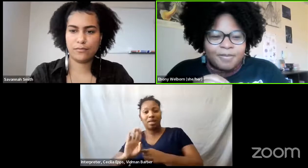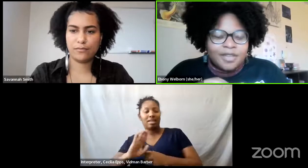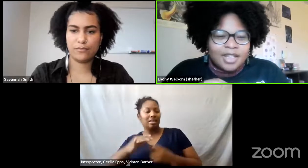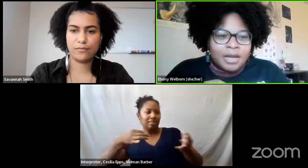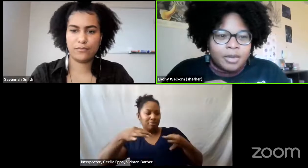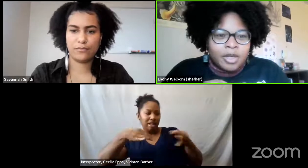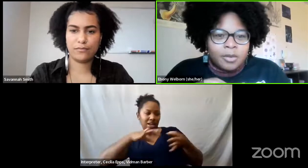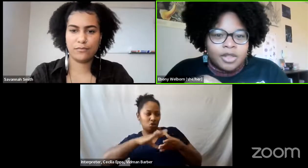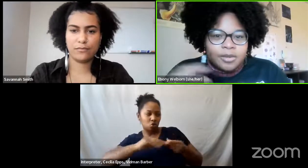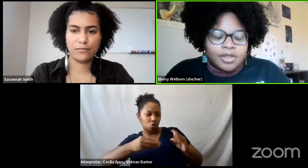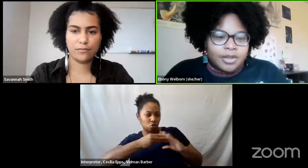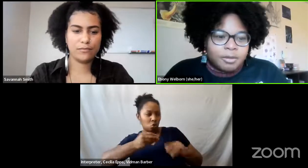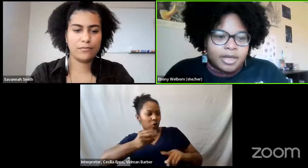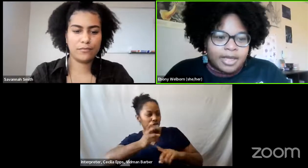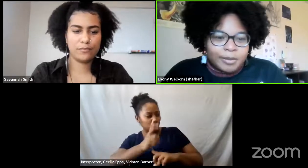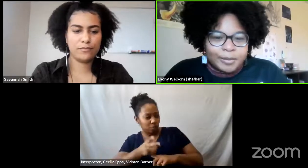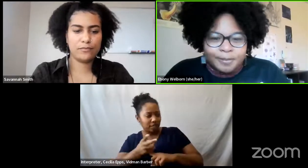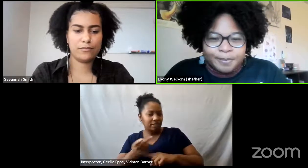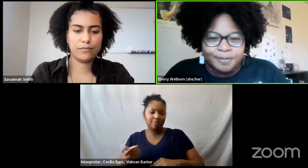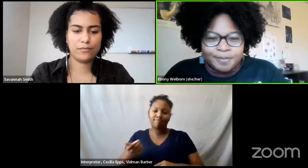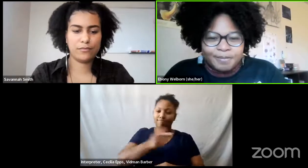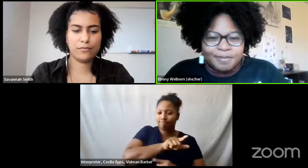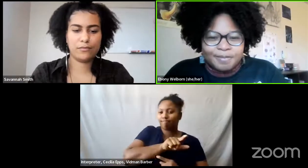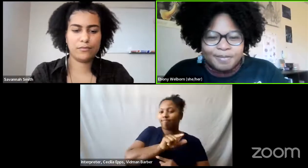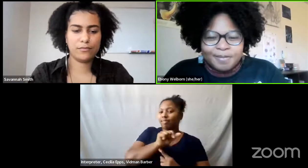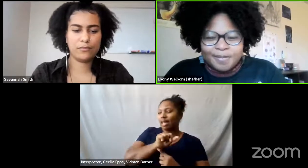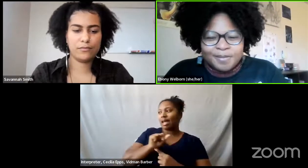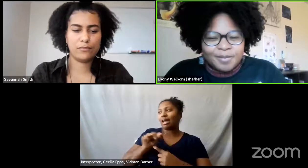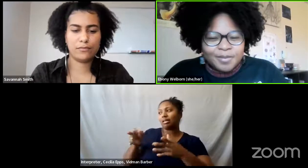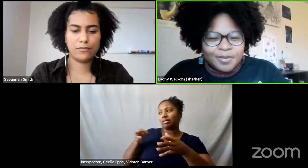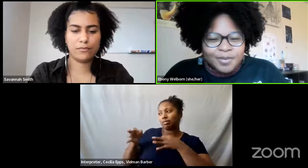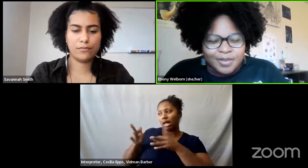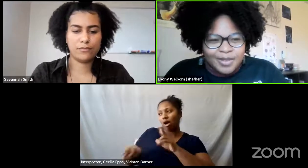and that would go with you into your breakout room.